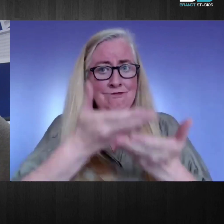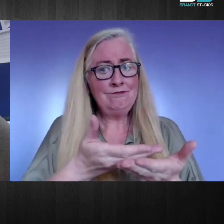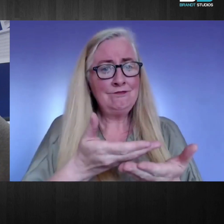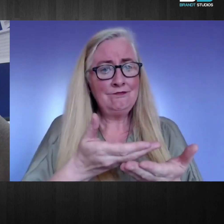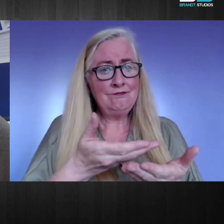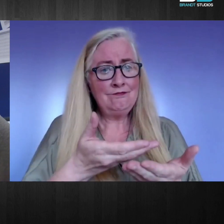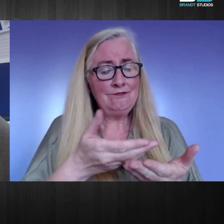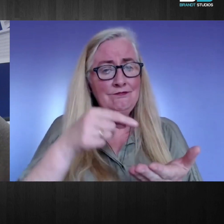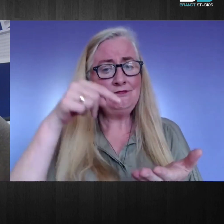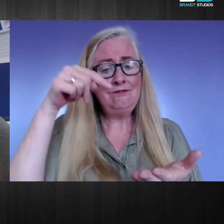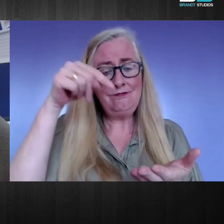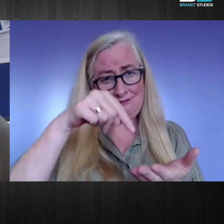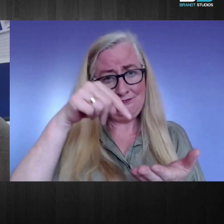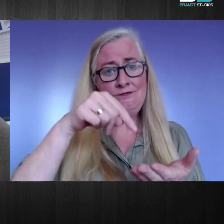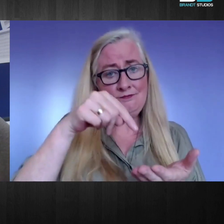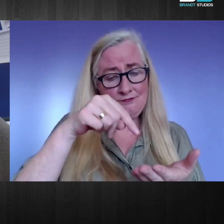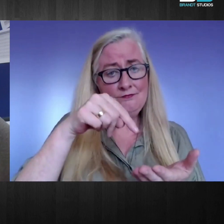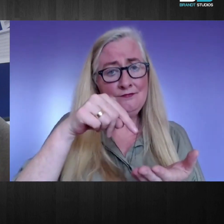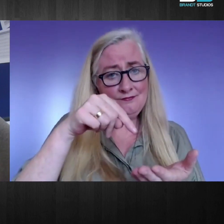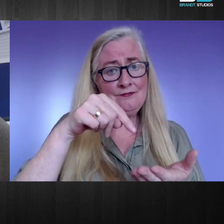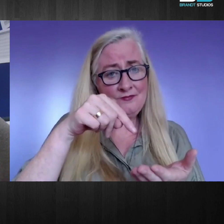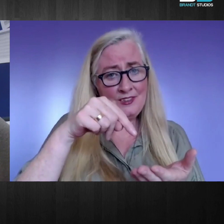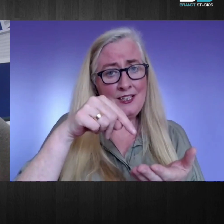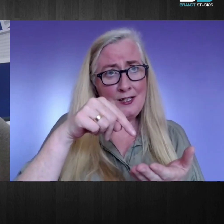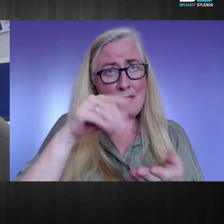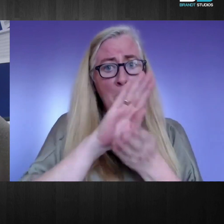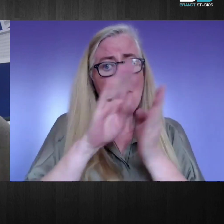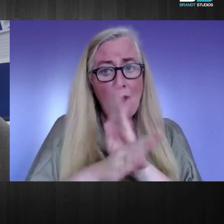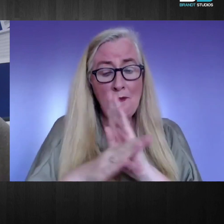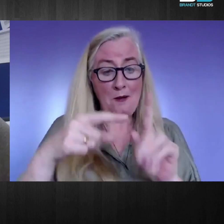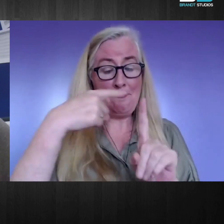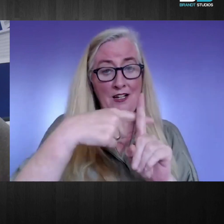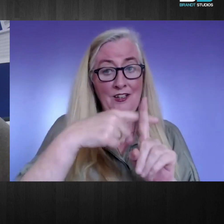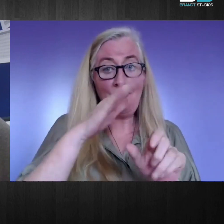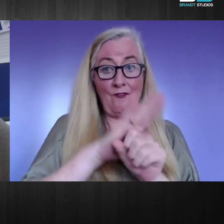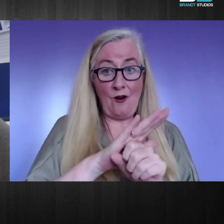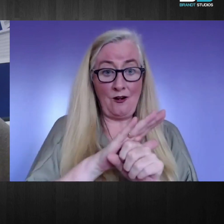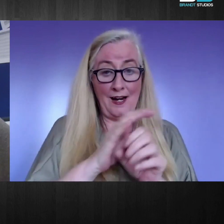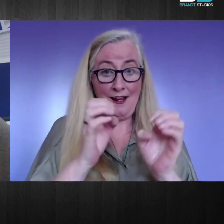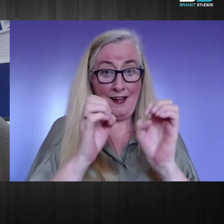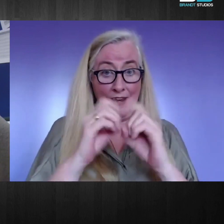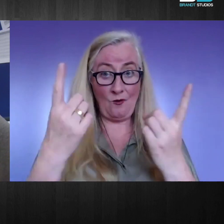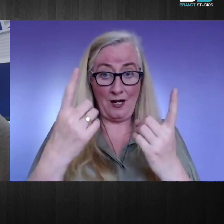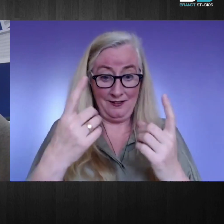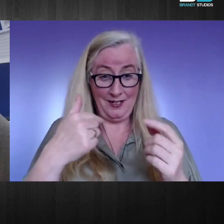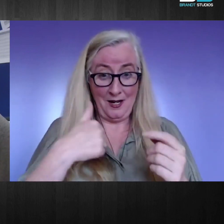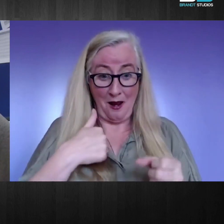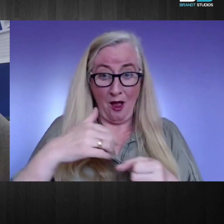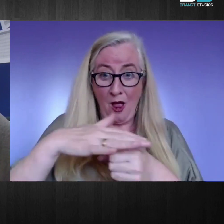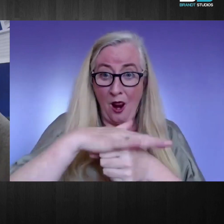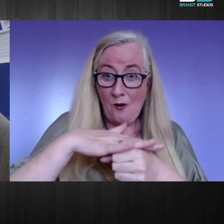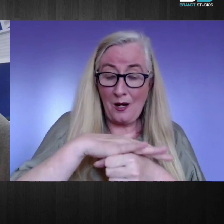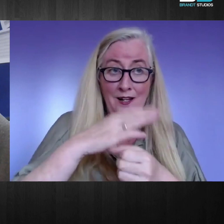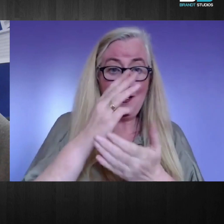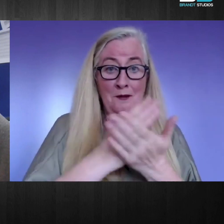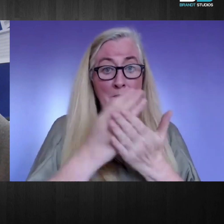can have a positive effect for people as individuals, locally as part of a community, but also as well, I